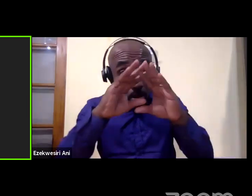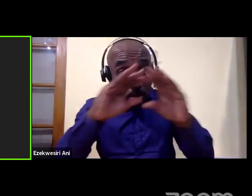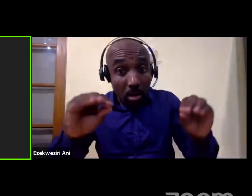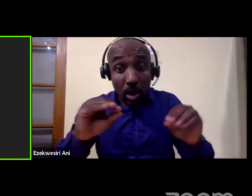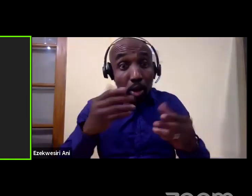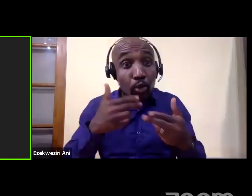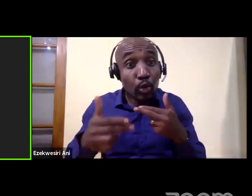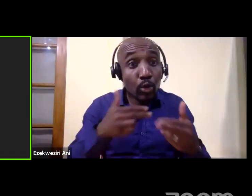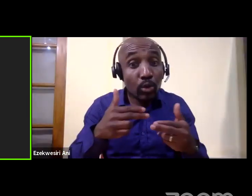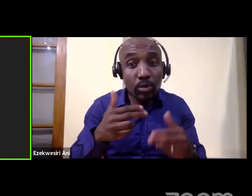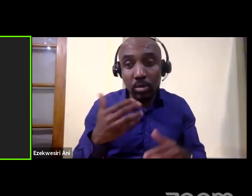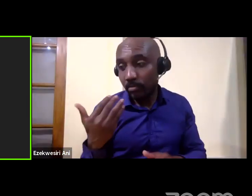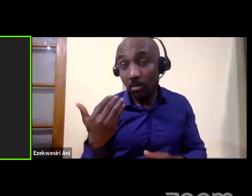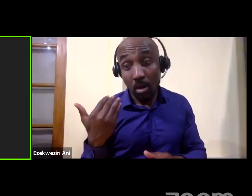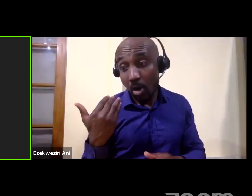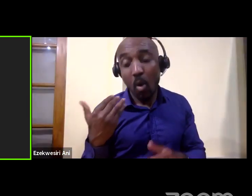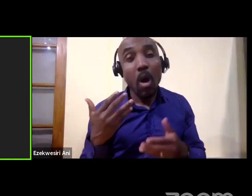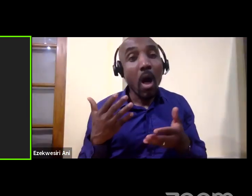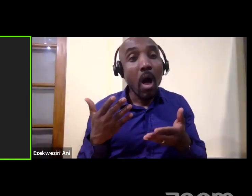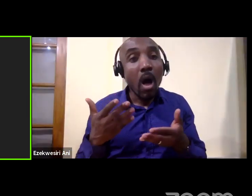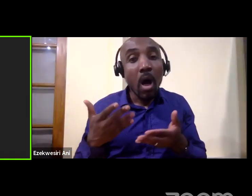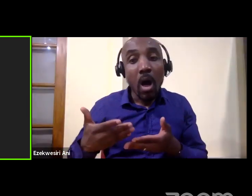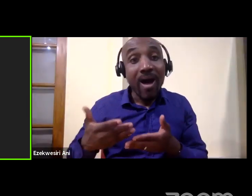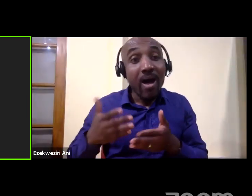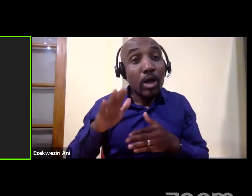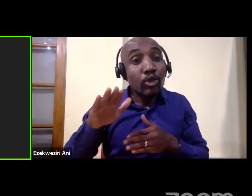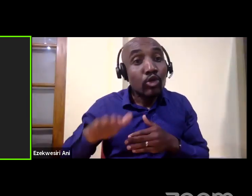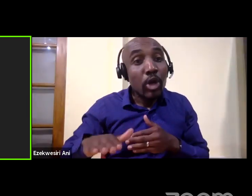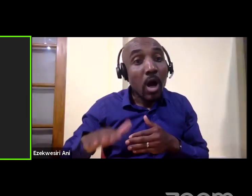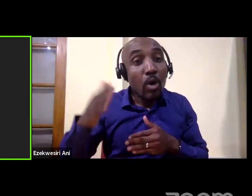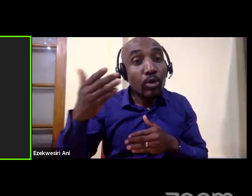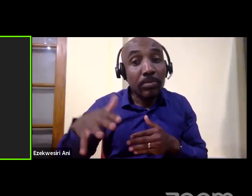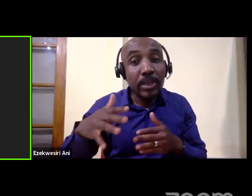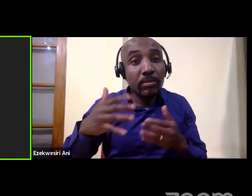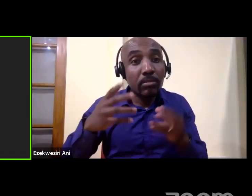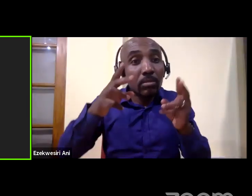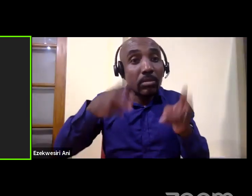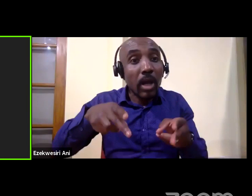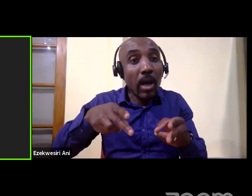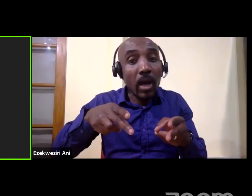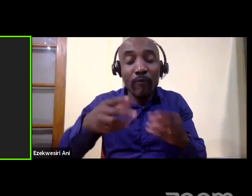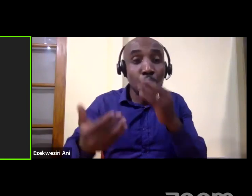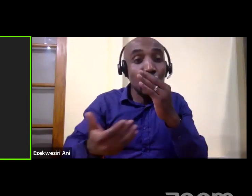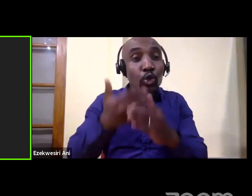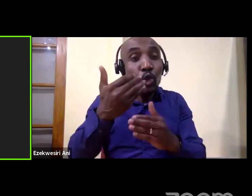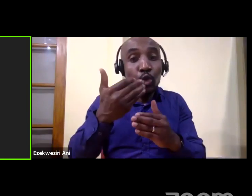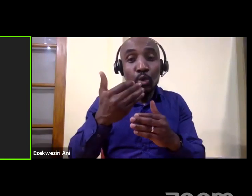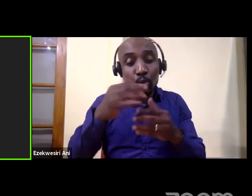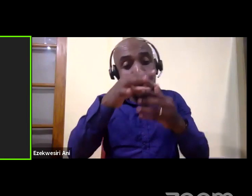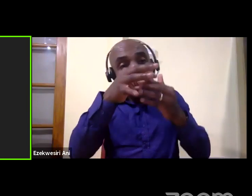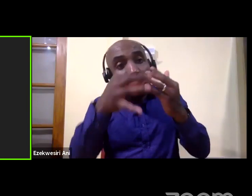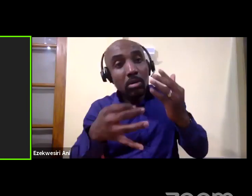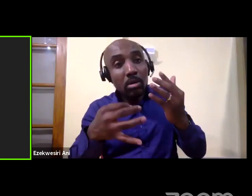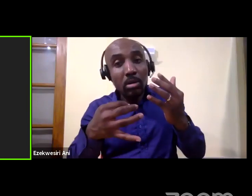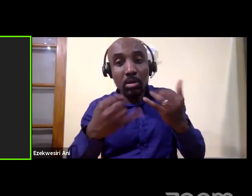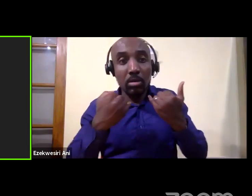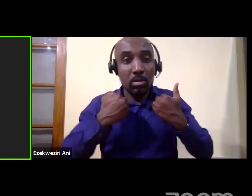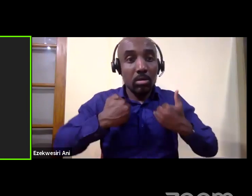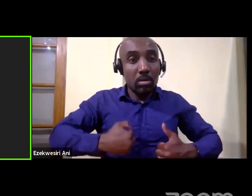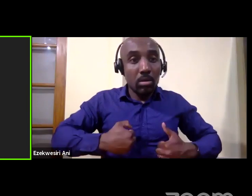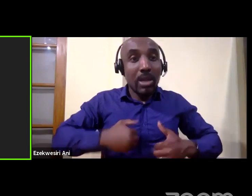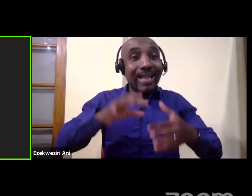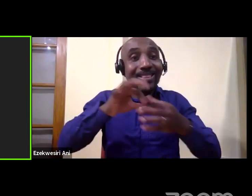child has died of this new multi-inflammatory syndrome. So yet more worrying